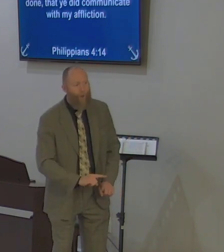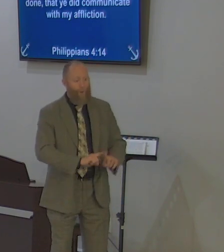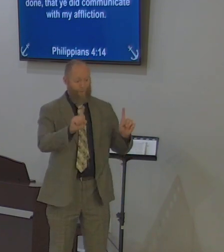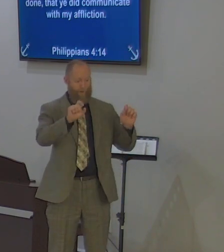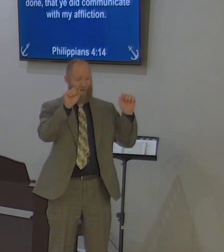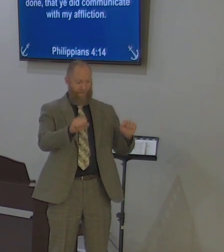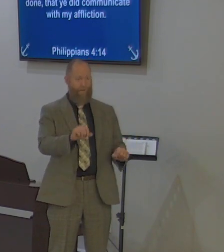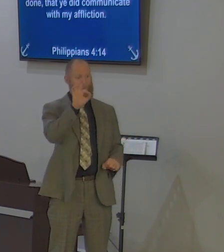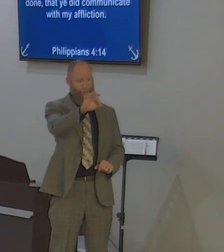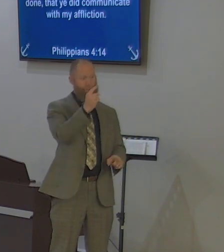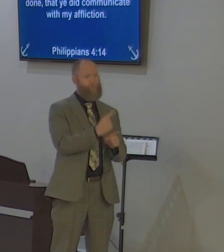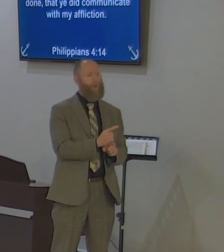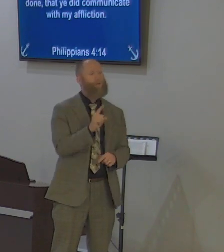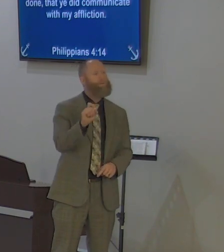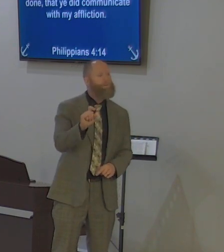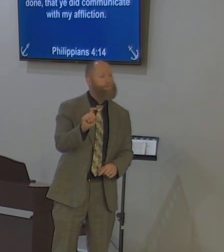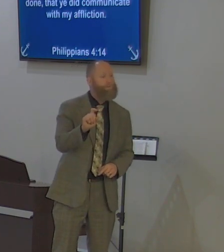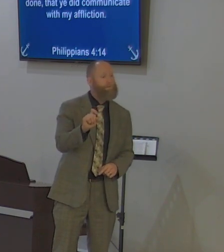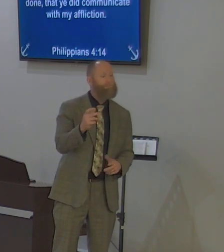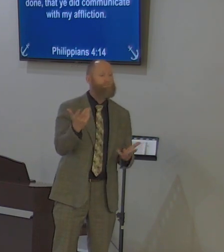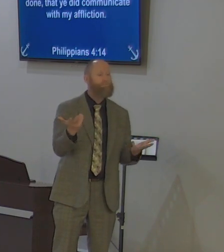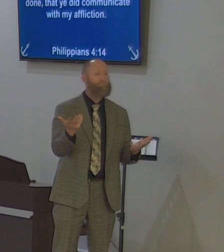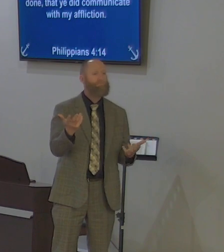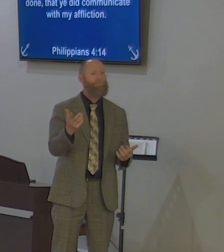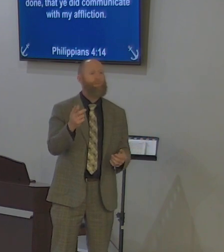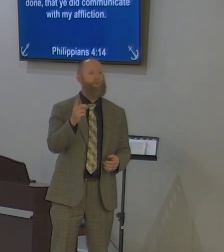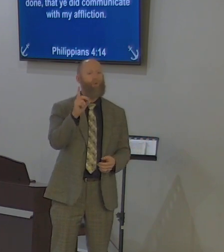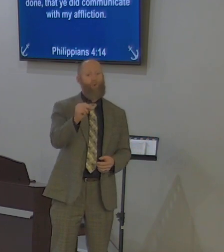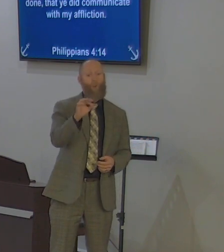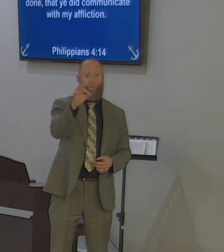God? Does he love you?